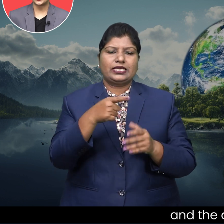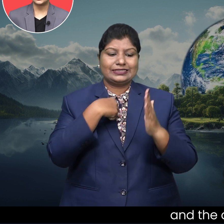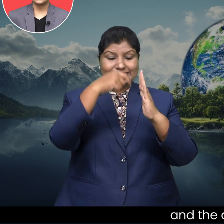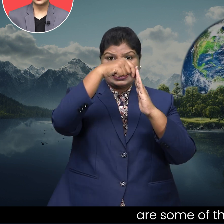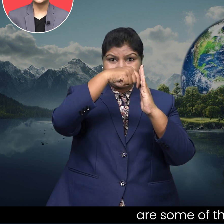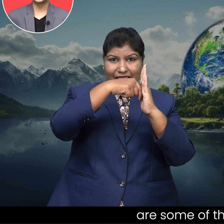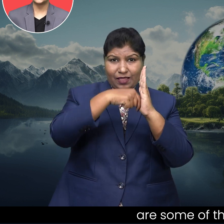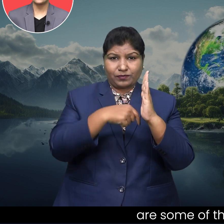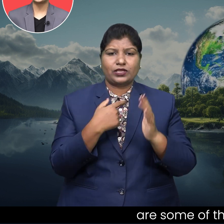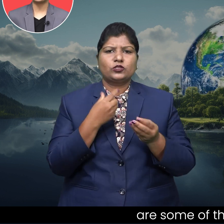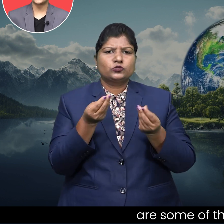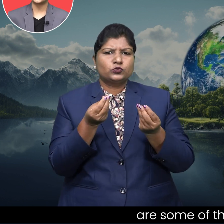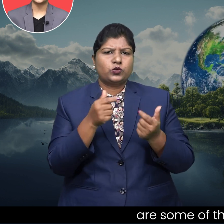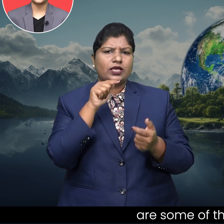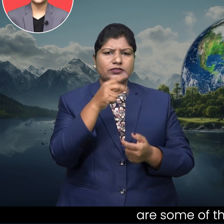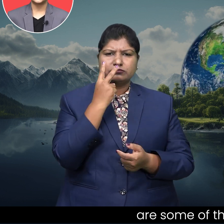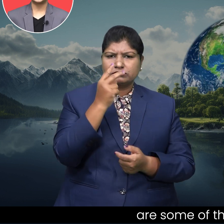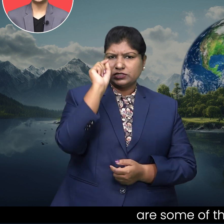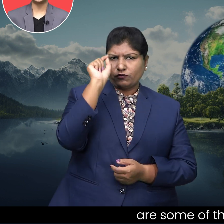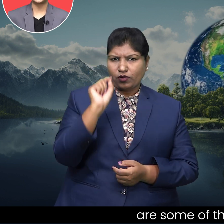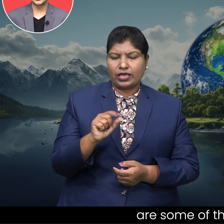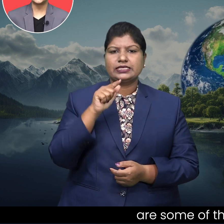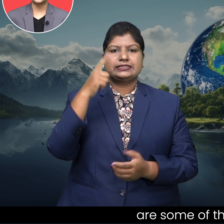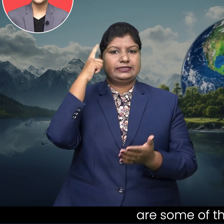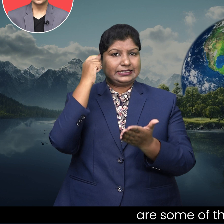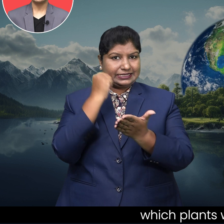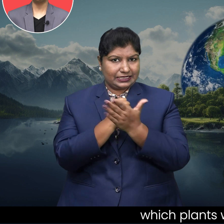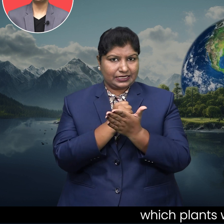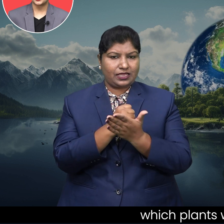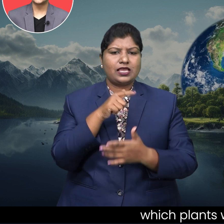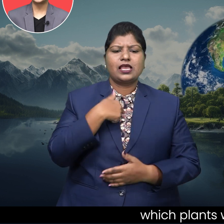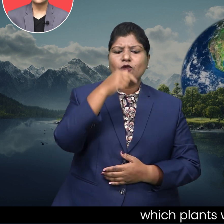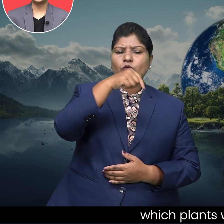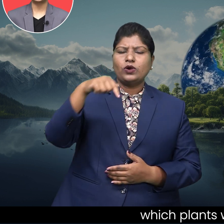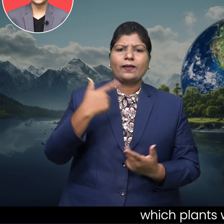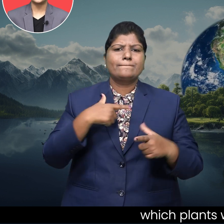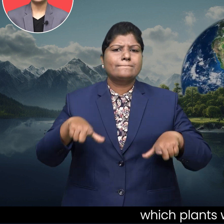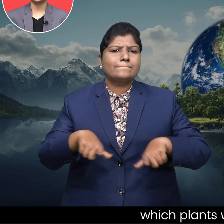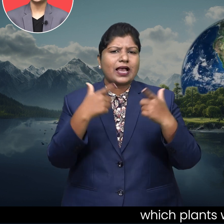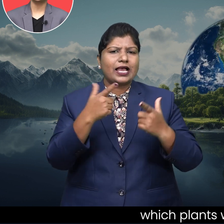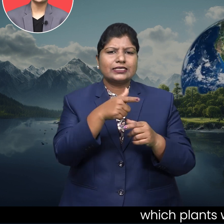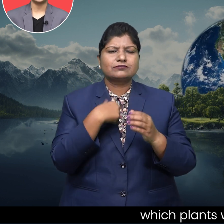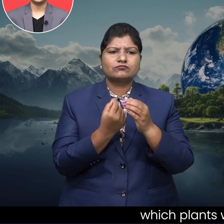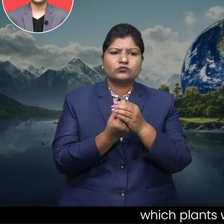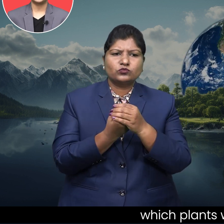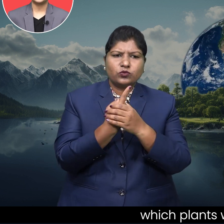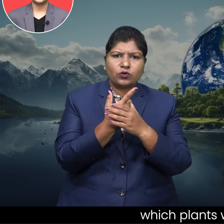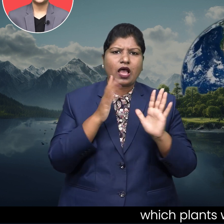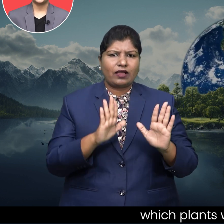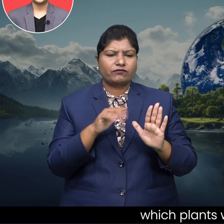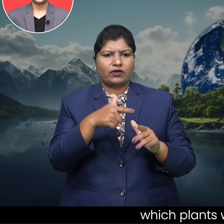the soil are some of the factors that decide which plants will thrive on that soil.